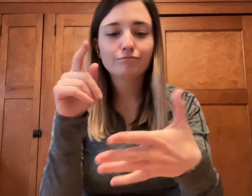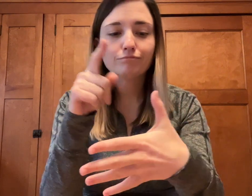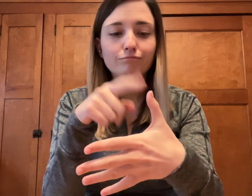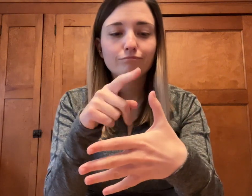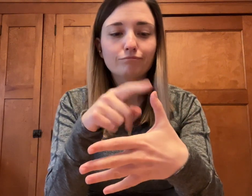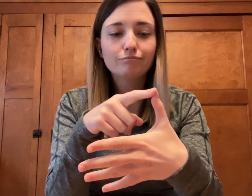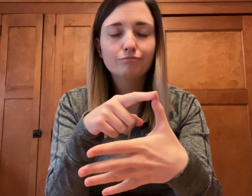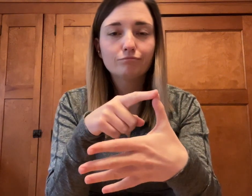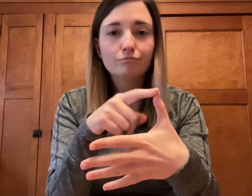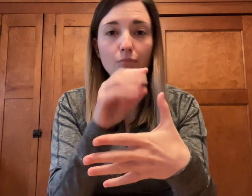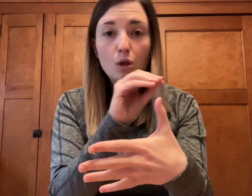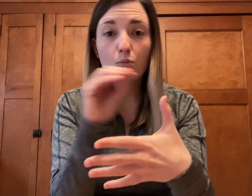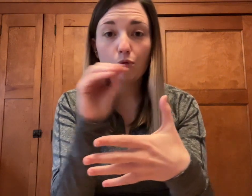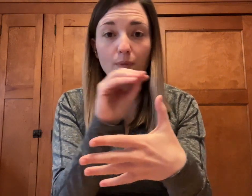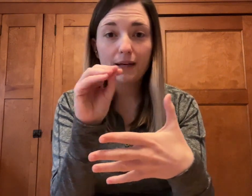Okay, number 1, it allows for movement.